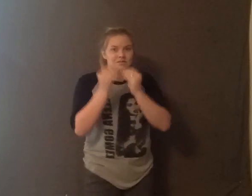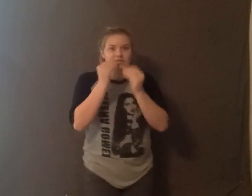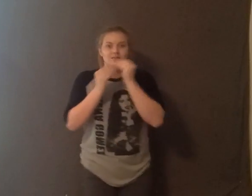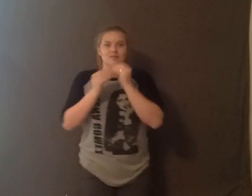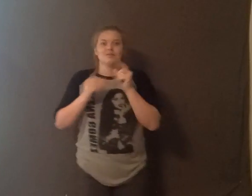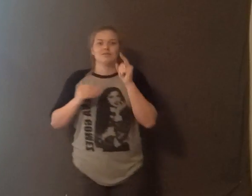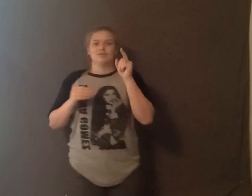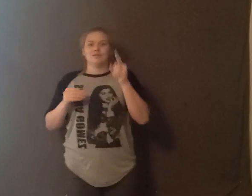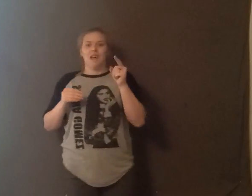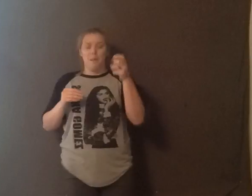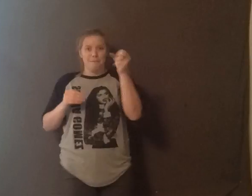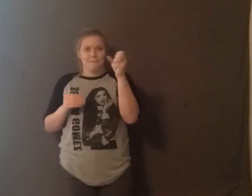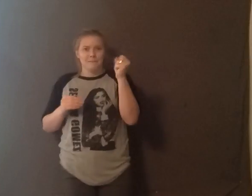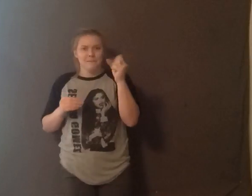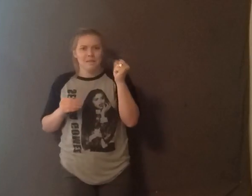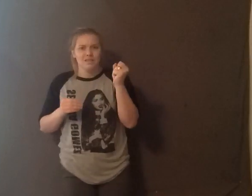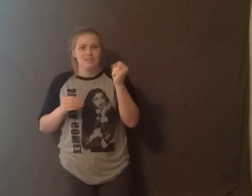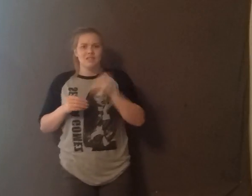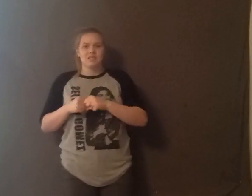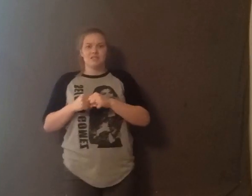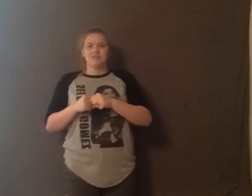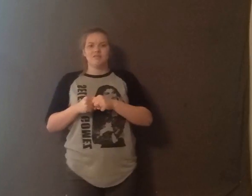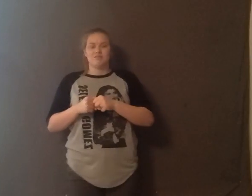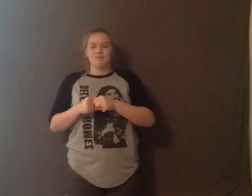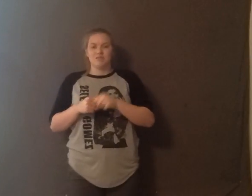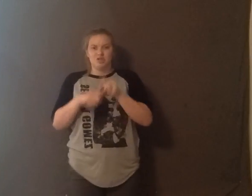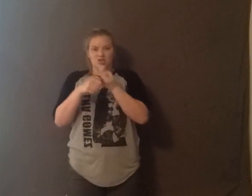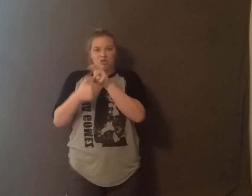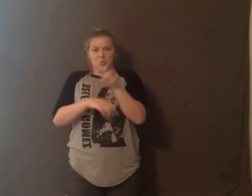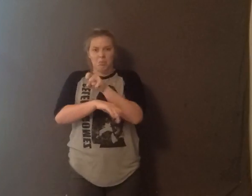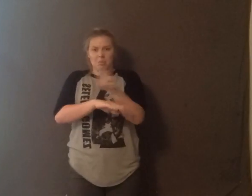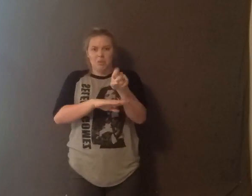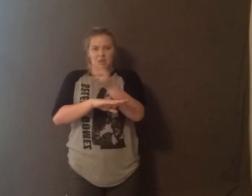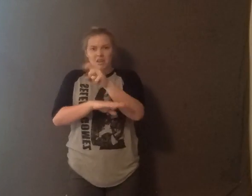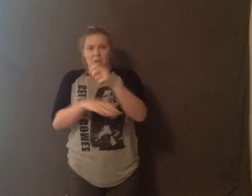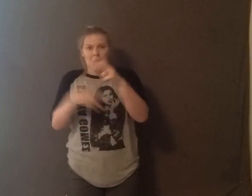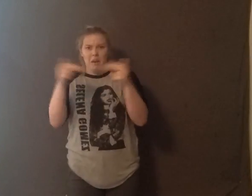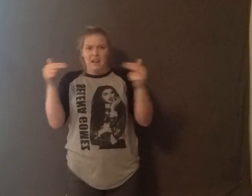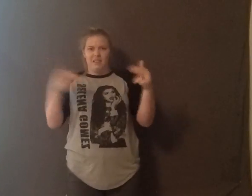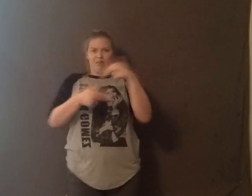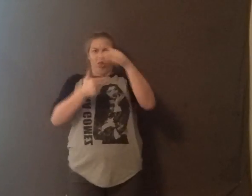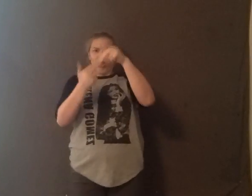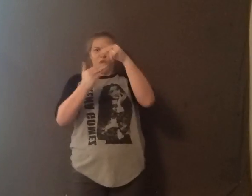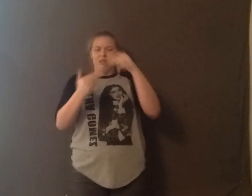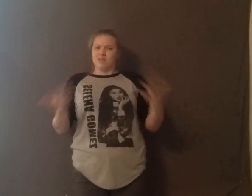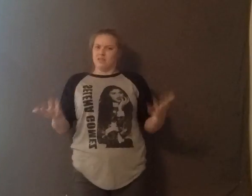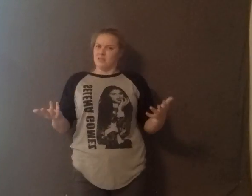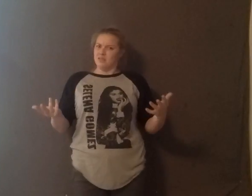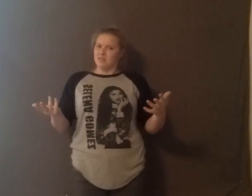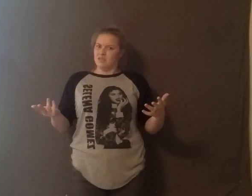dairy products, and bacon-wrapped shrimp on American Diabetes Association. And then it all came